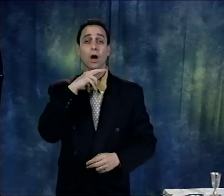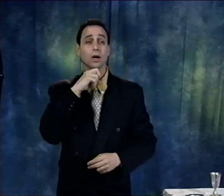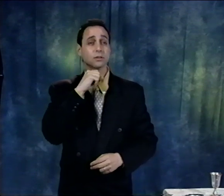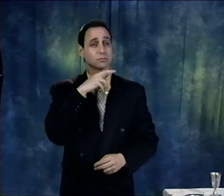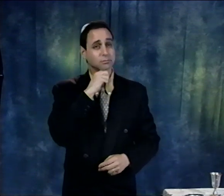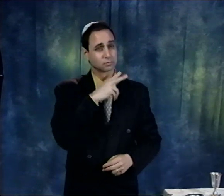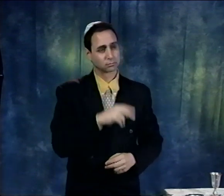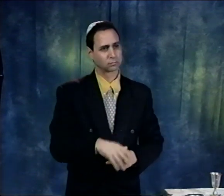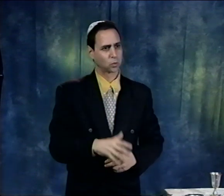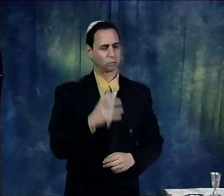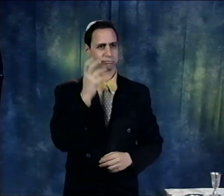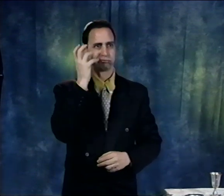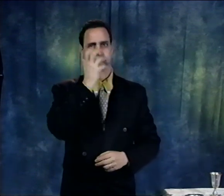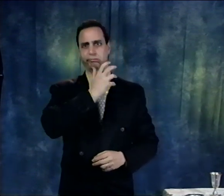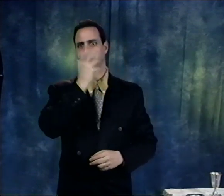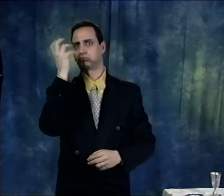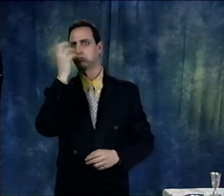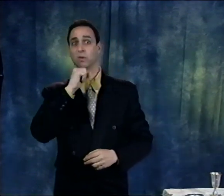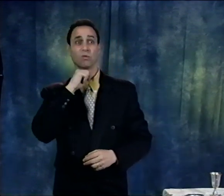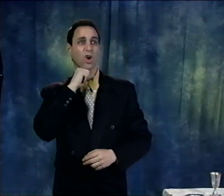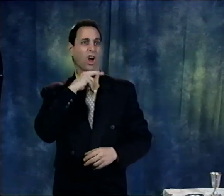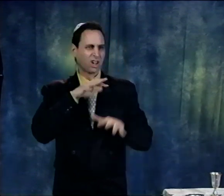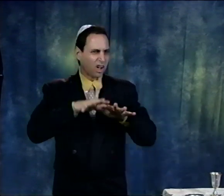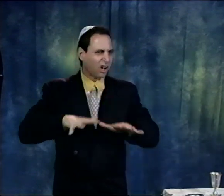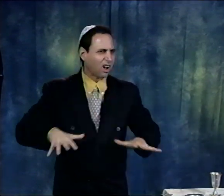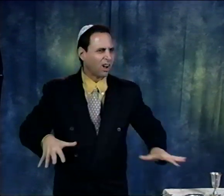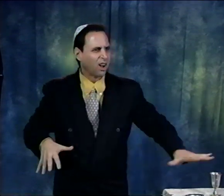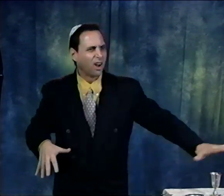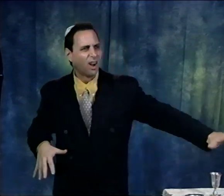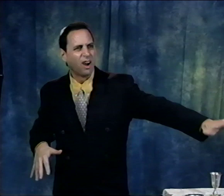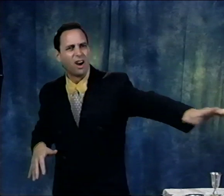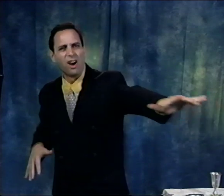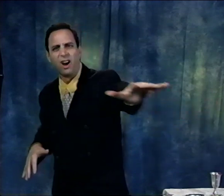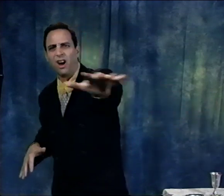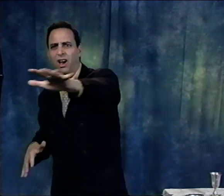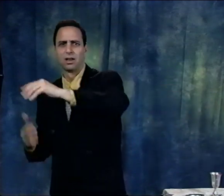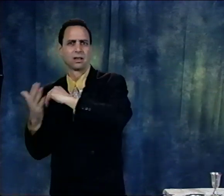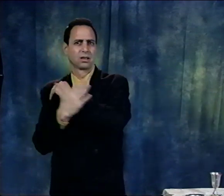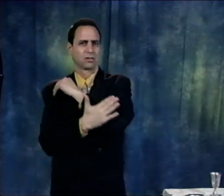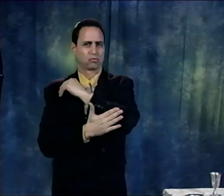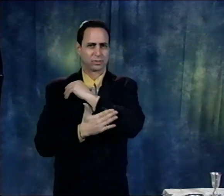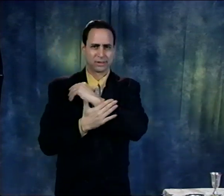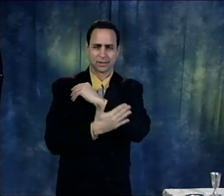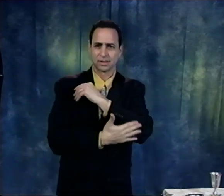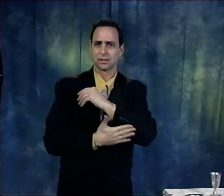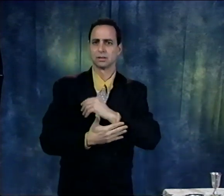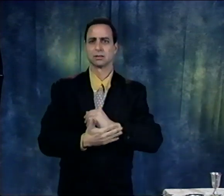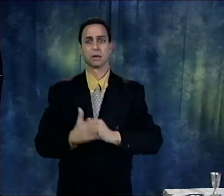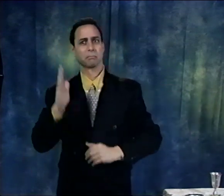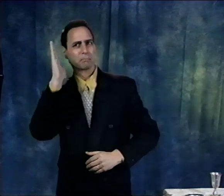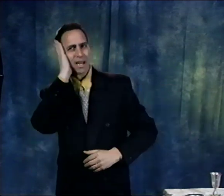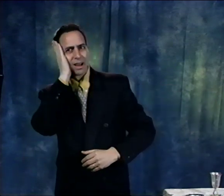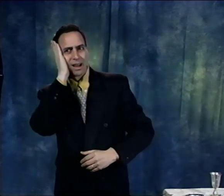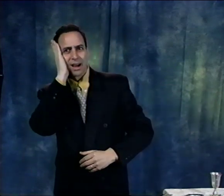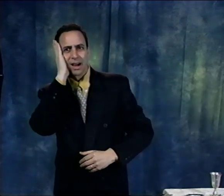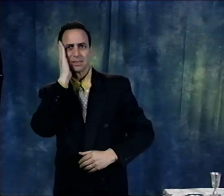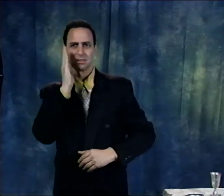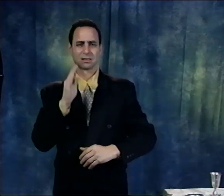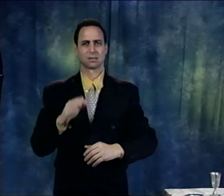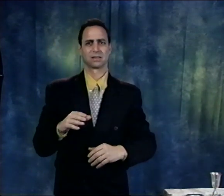is frogs. Wow, frogs were all over the country, in beds